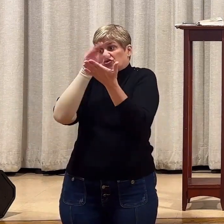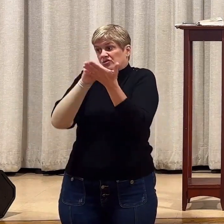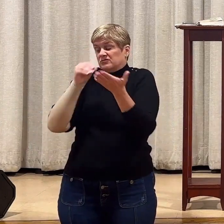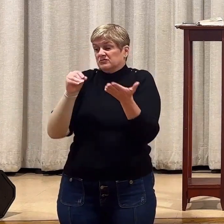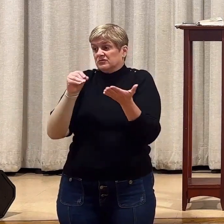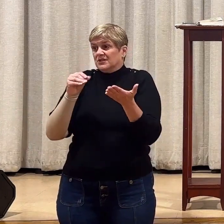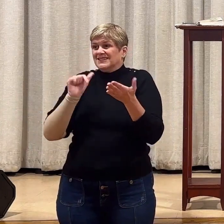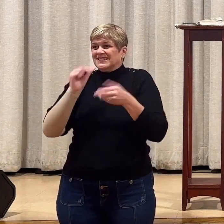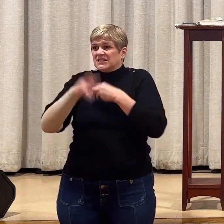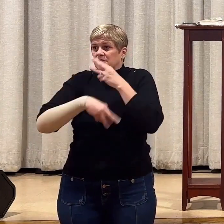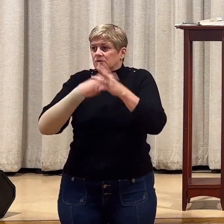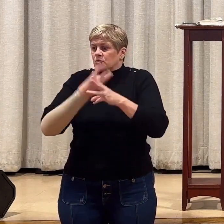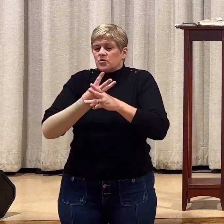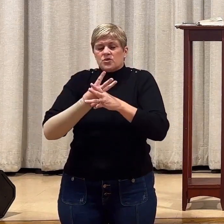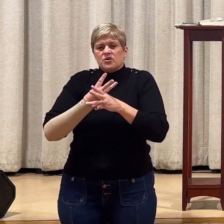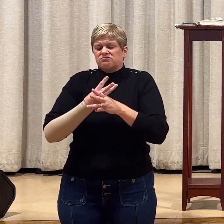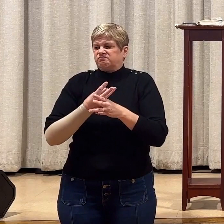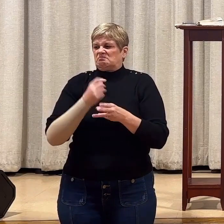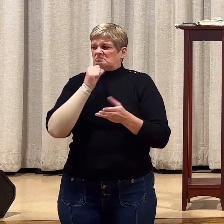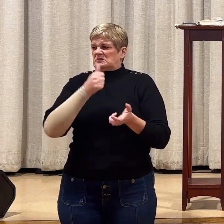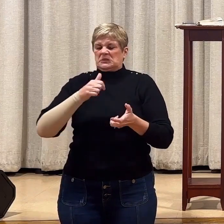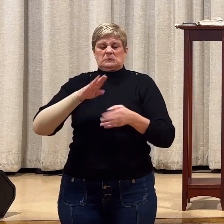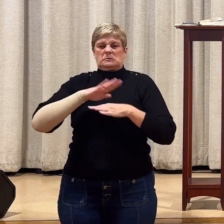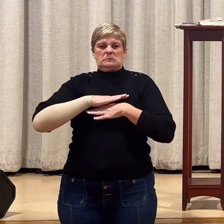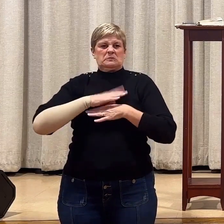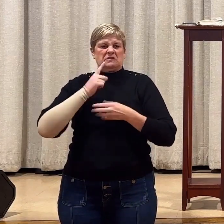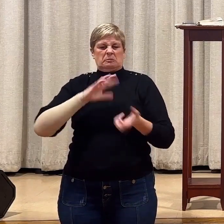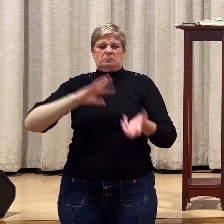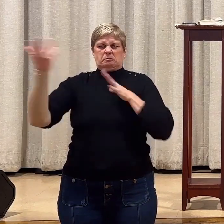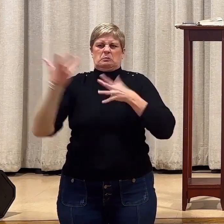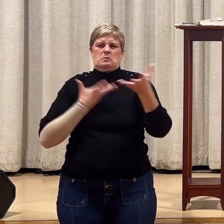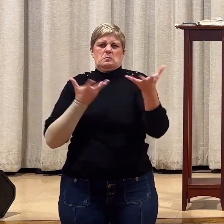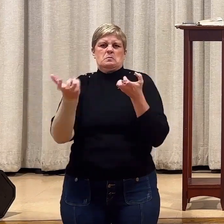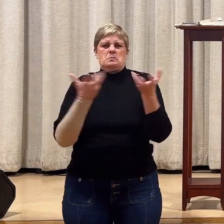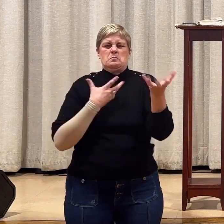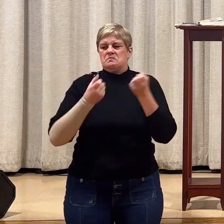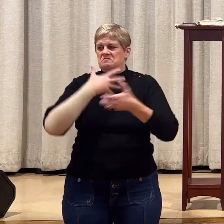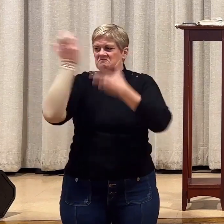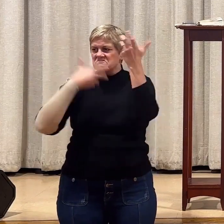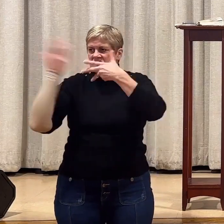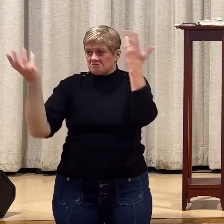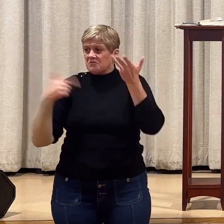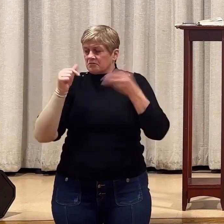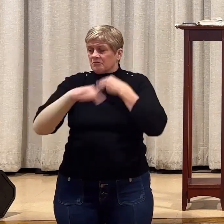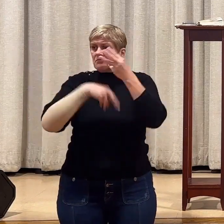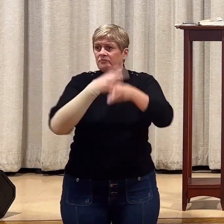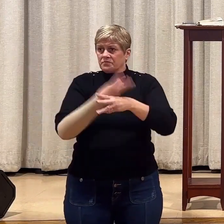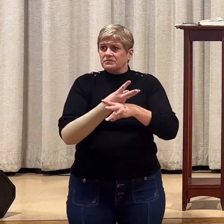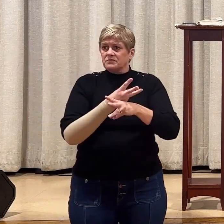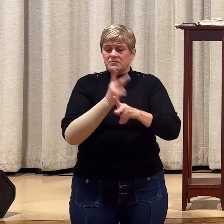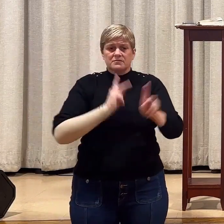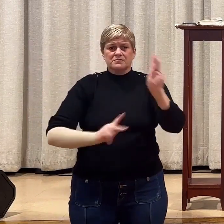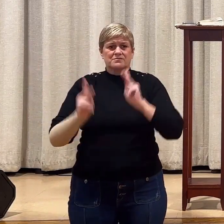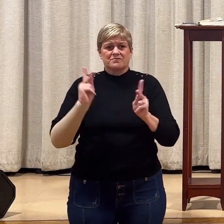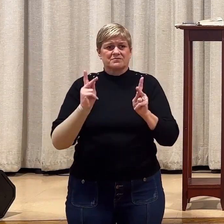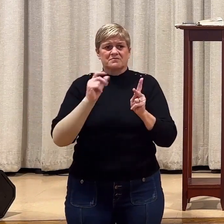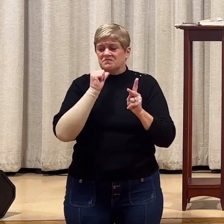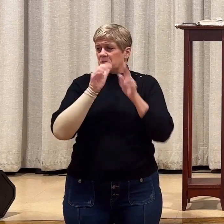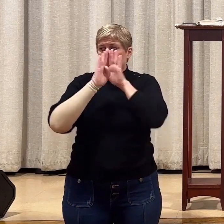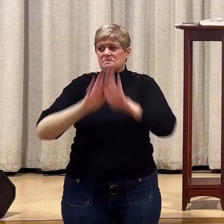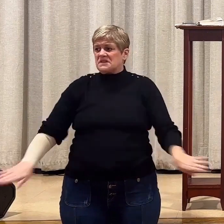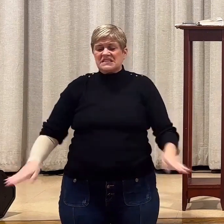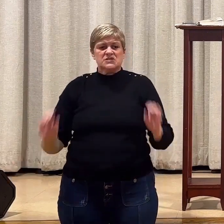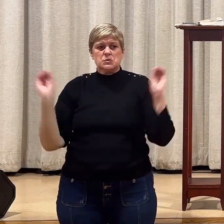world that is so discontent. We live in a world that is not at